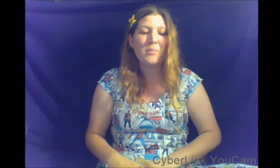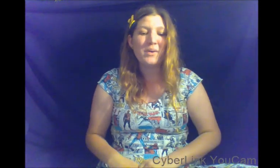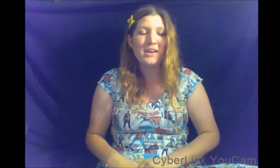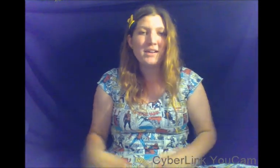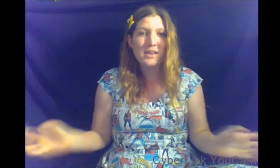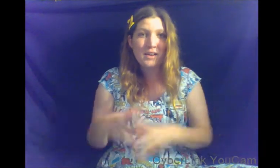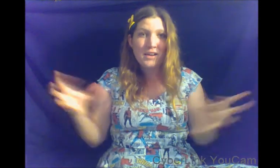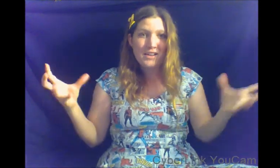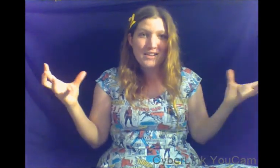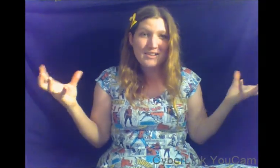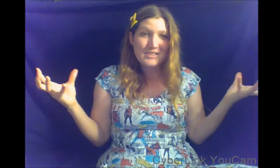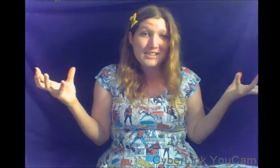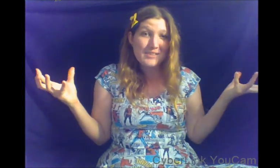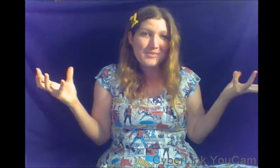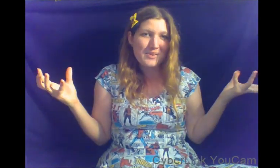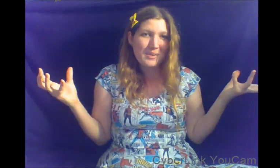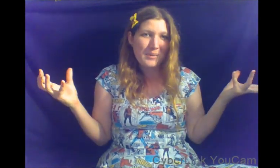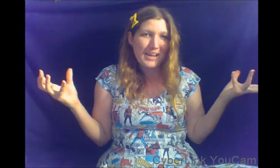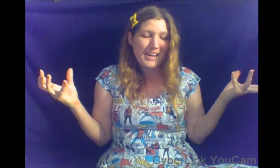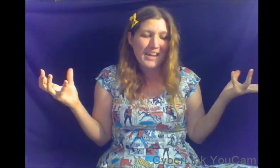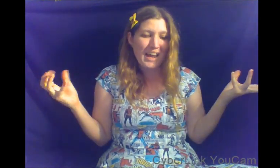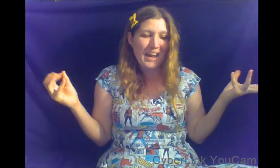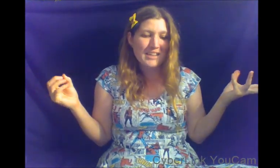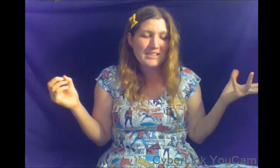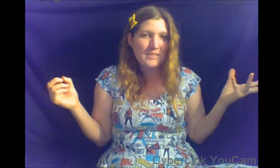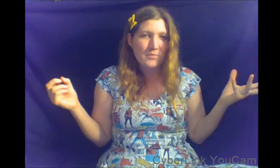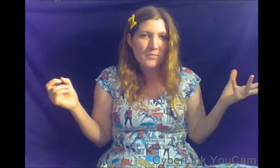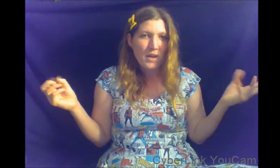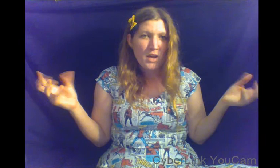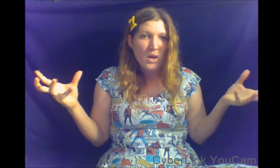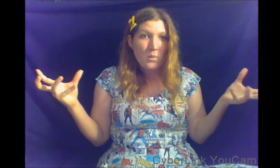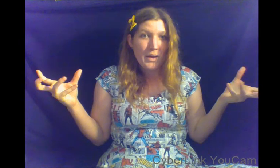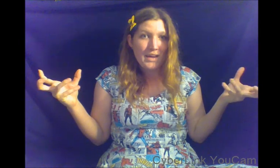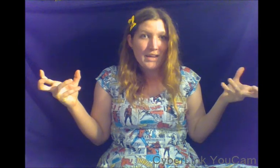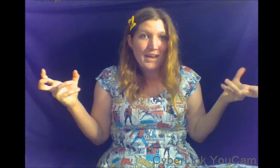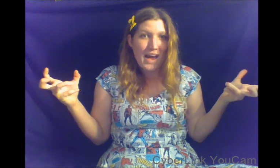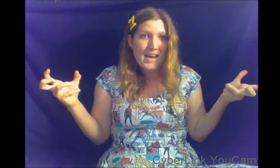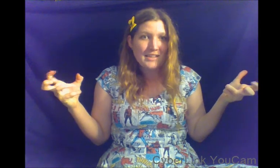open. No sleep for the wicked. Wicked.